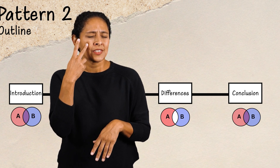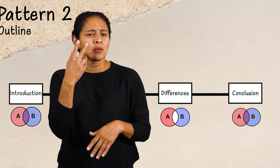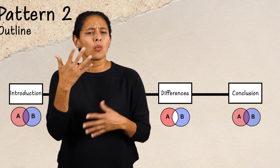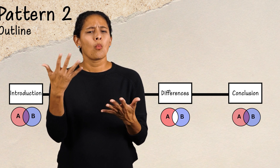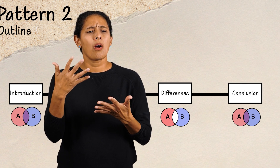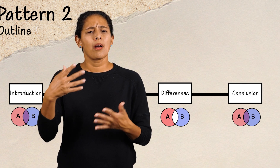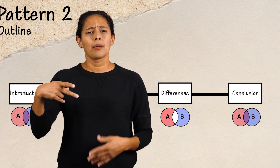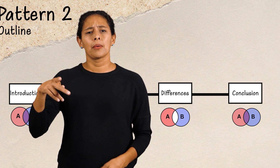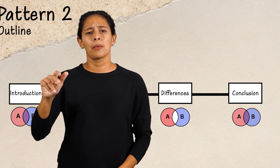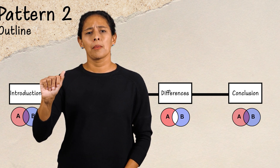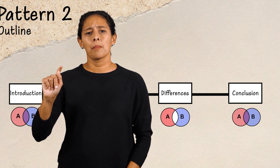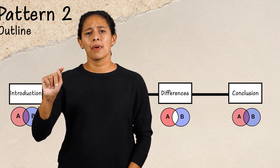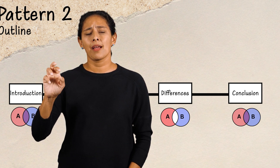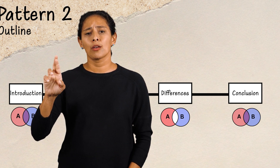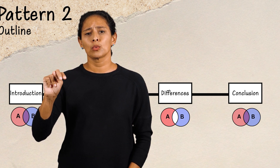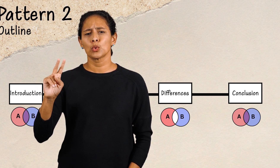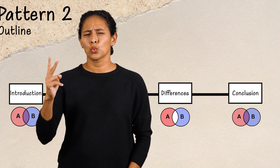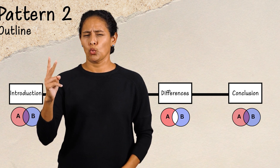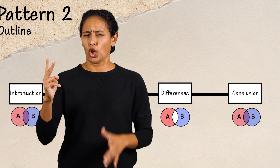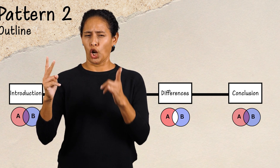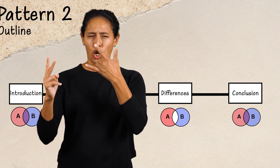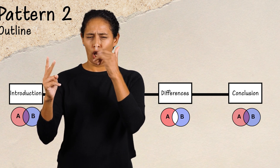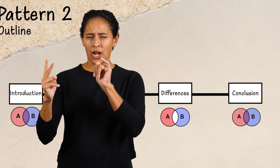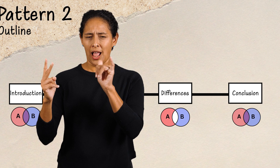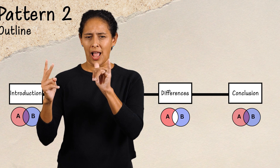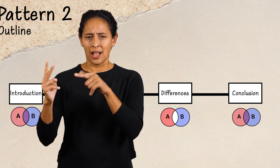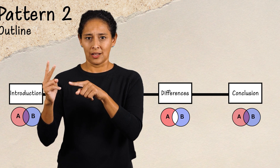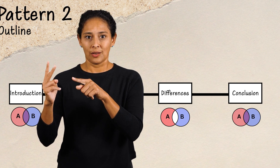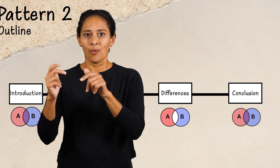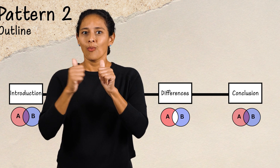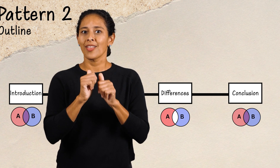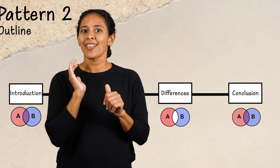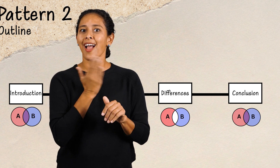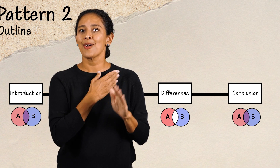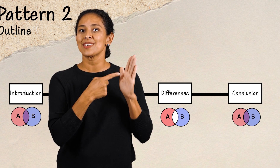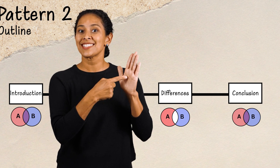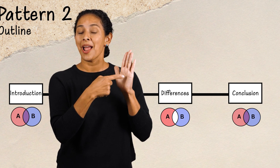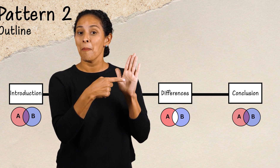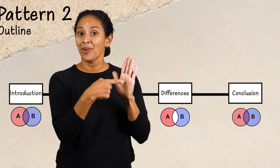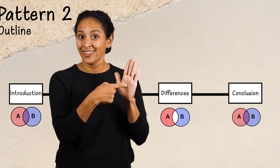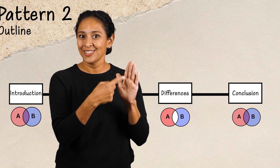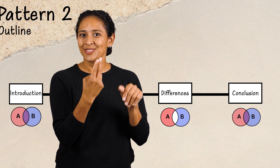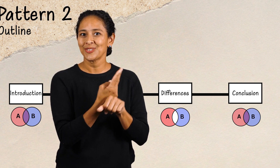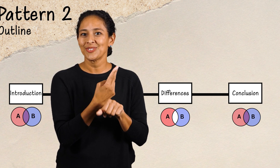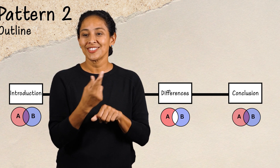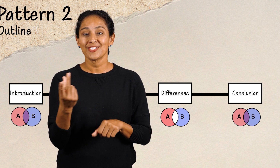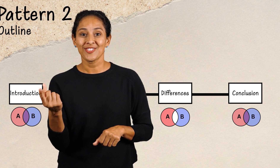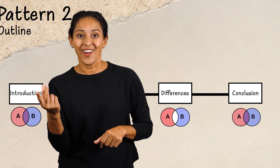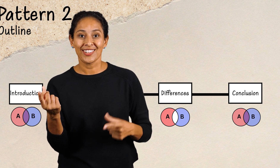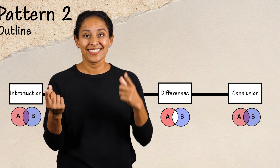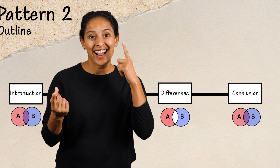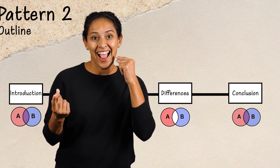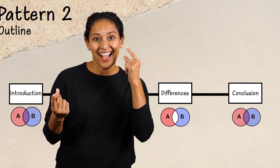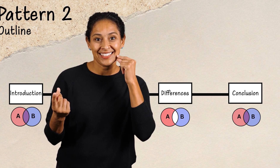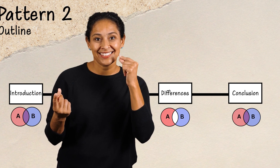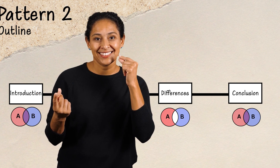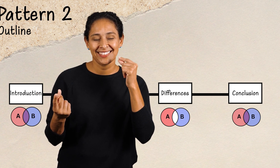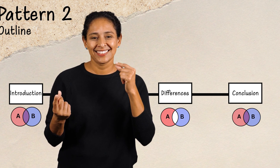Let's see how pattern 2 would look with our example using dogs and cats.